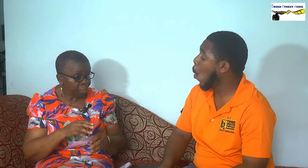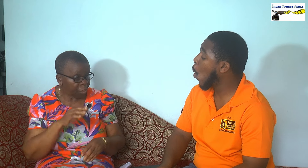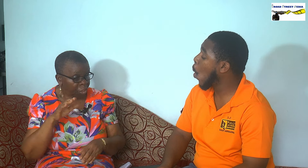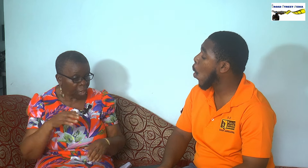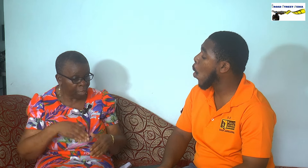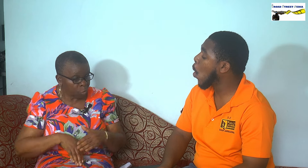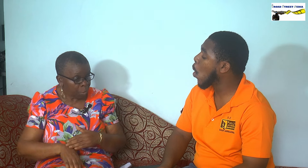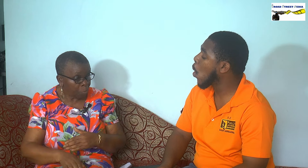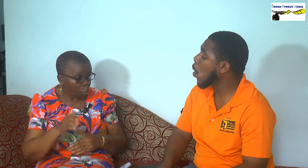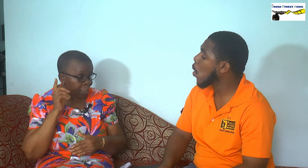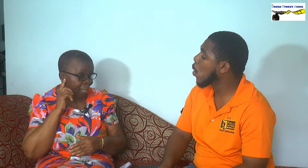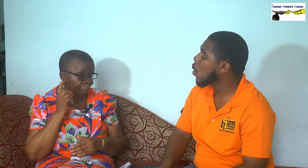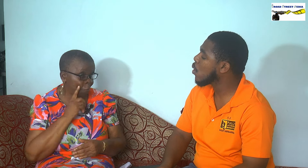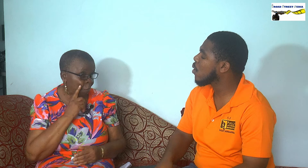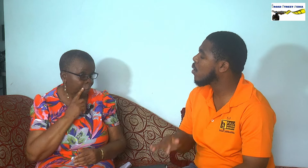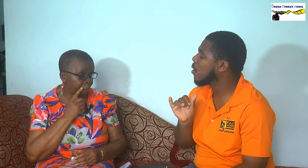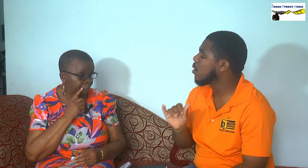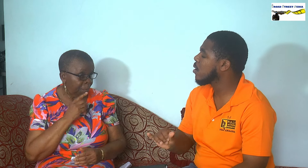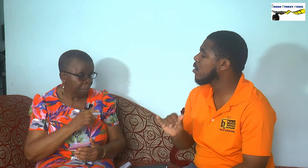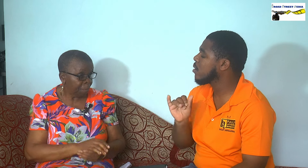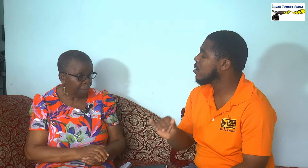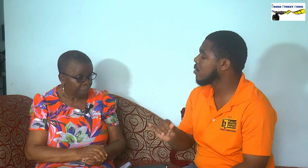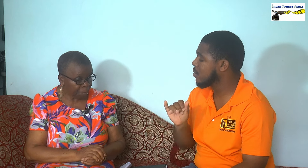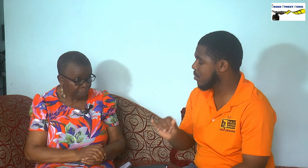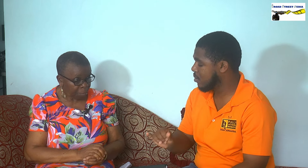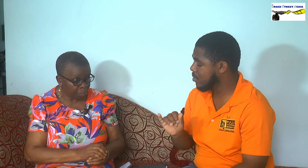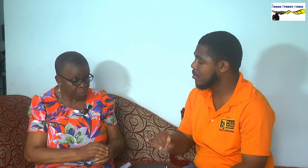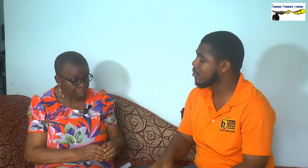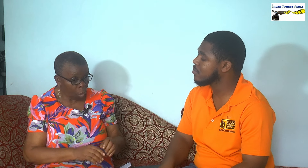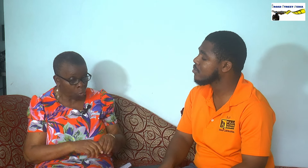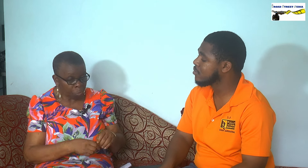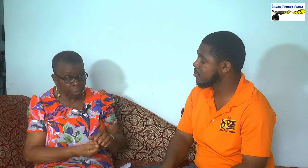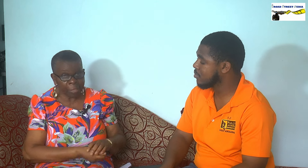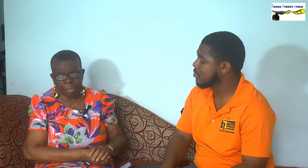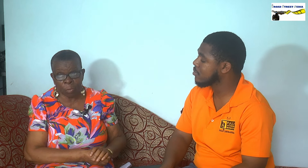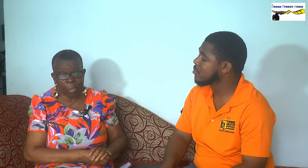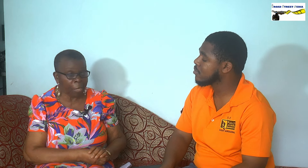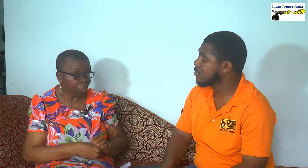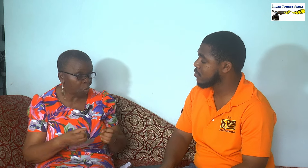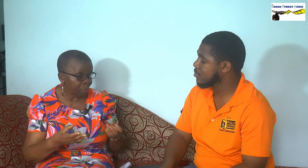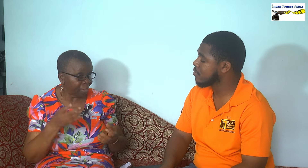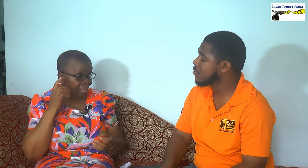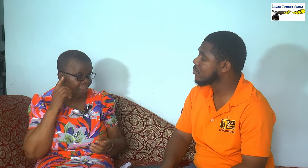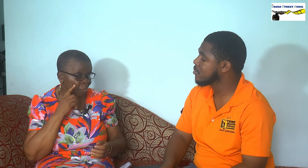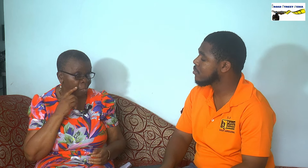their child would be born deaf. Okay. Mm-hmm. There was an outbreak, that is why you had so many deaf.